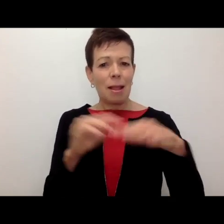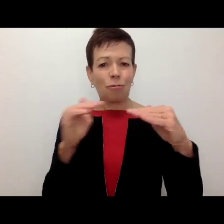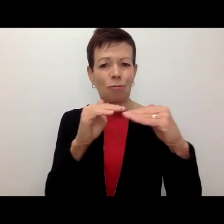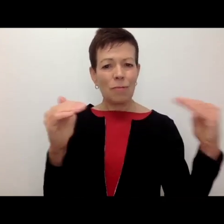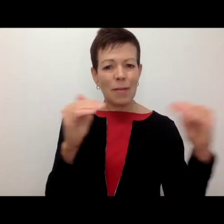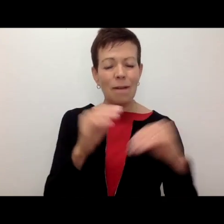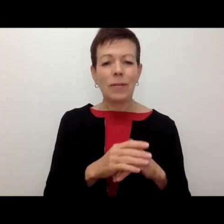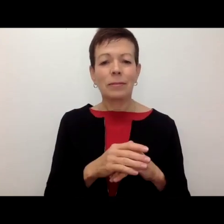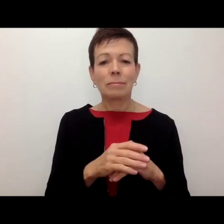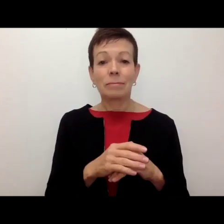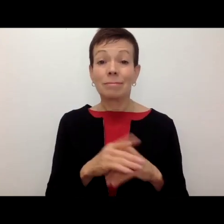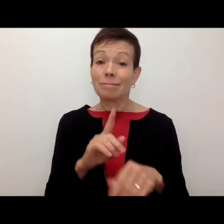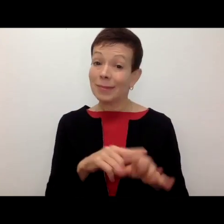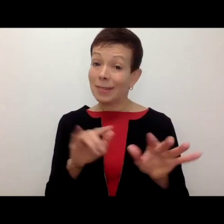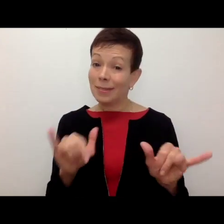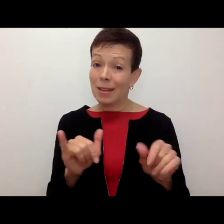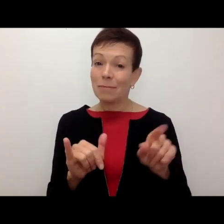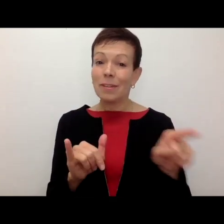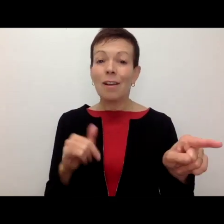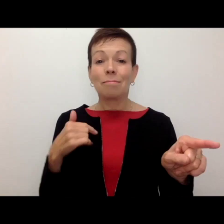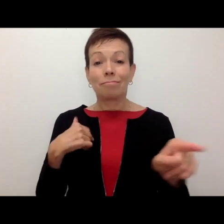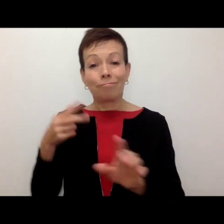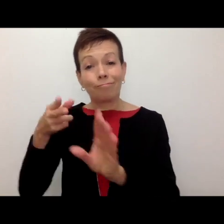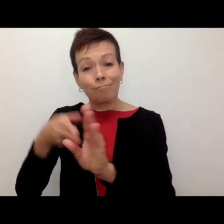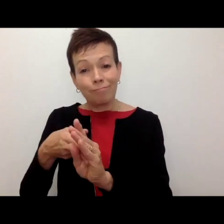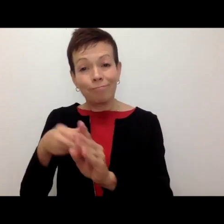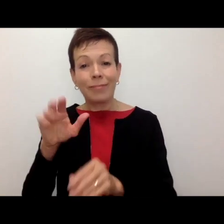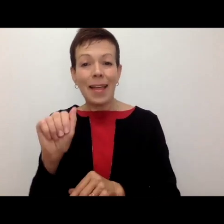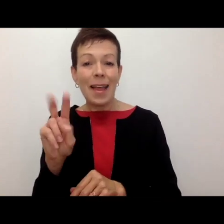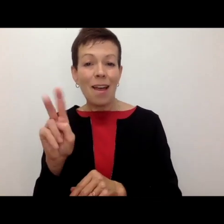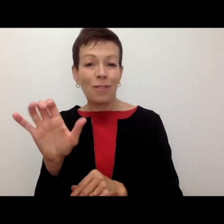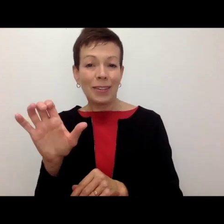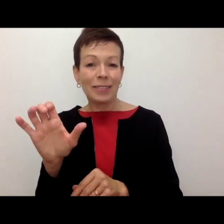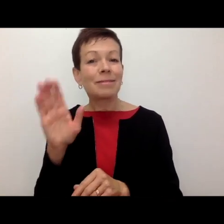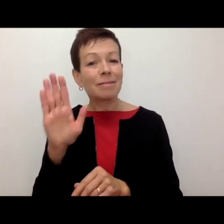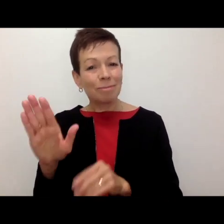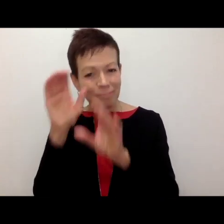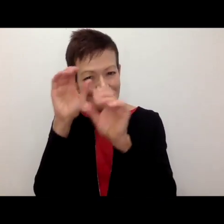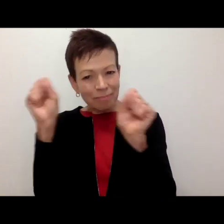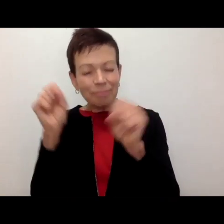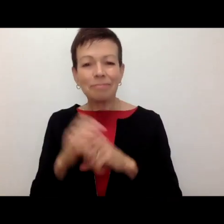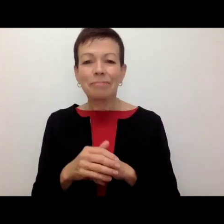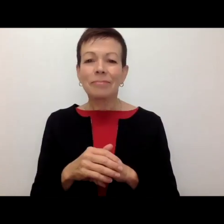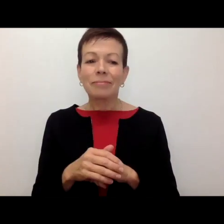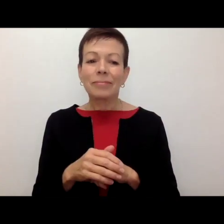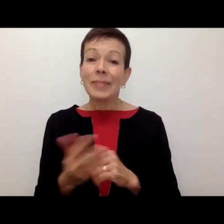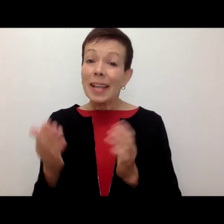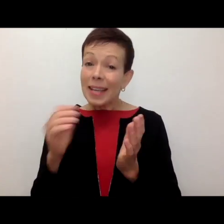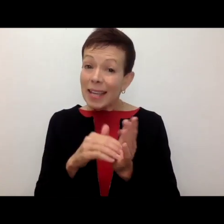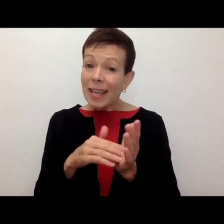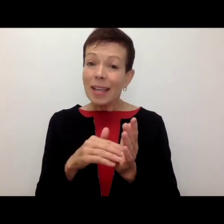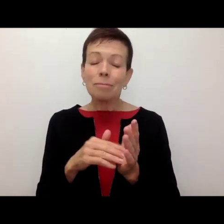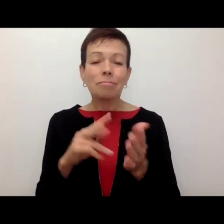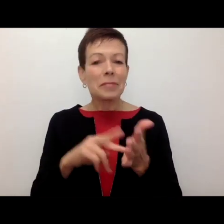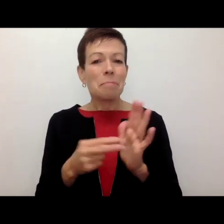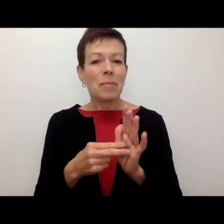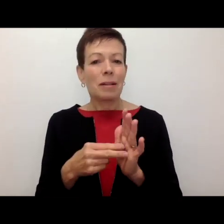national level. And at the same time, I joined as the AVLIC president, which gave us